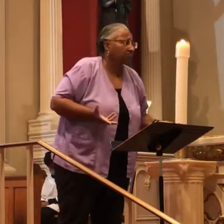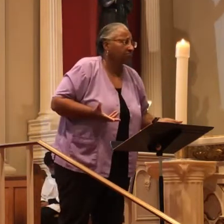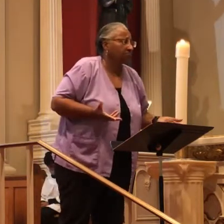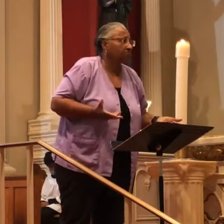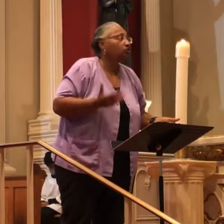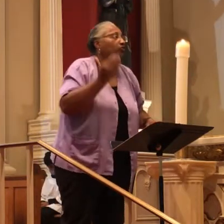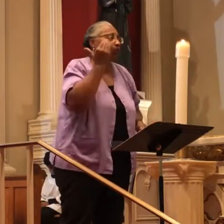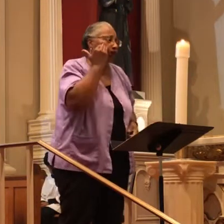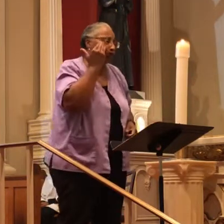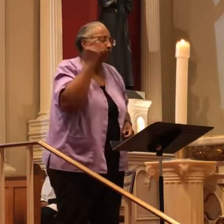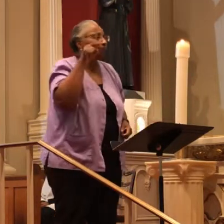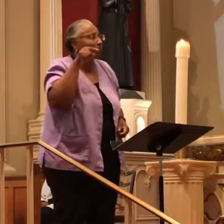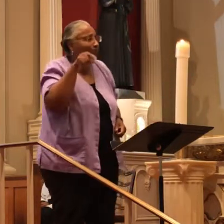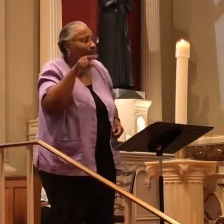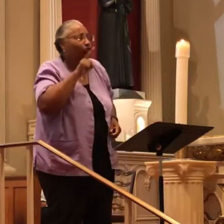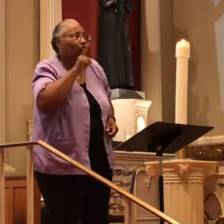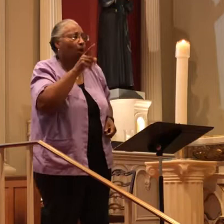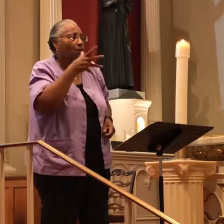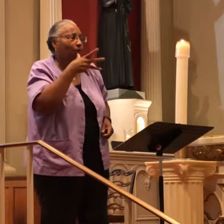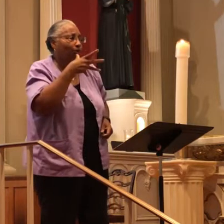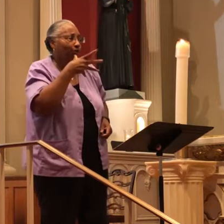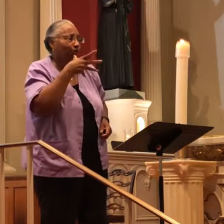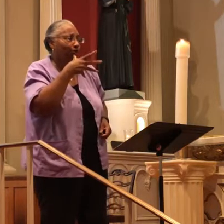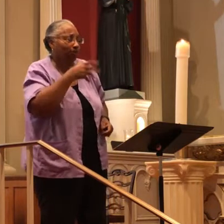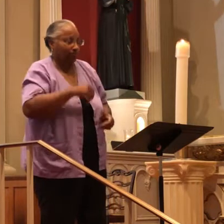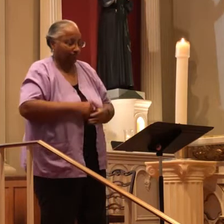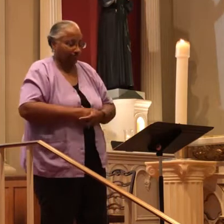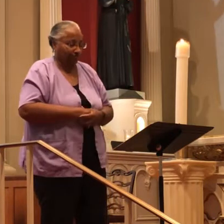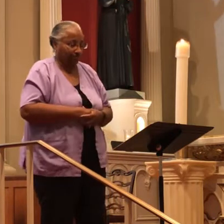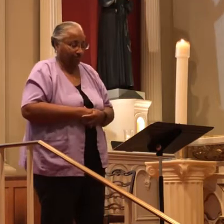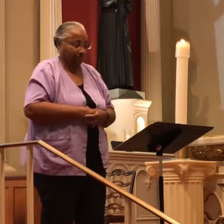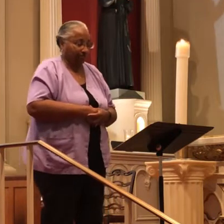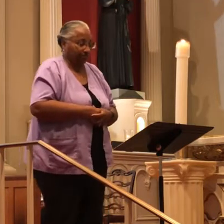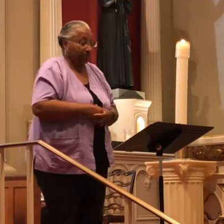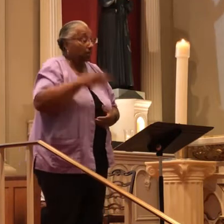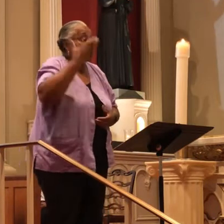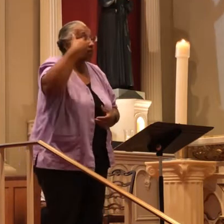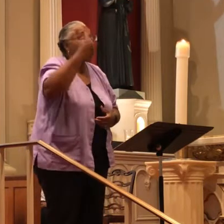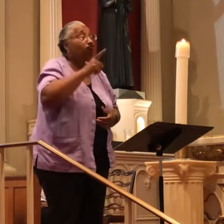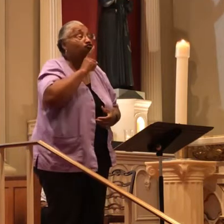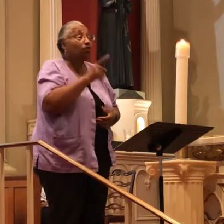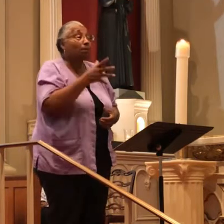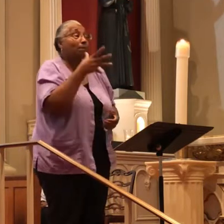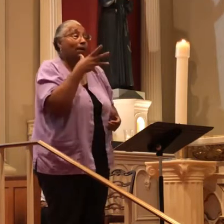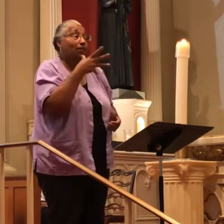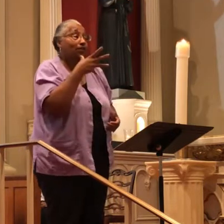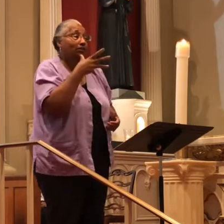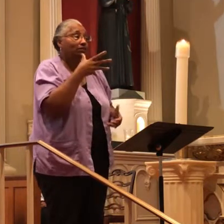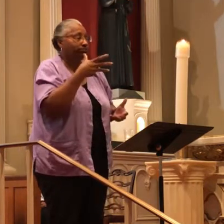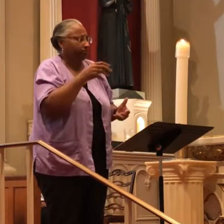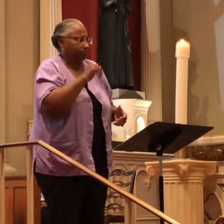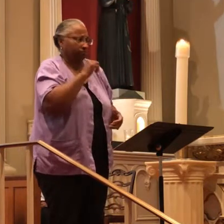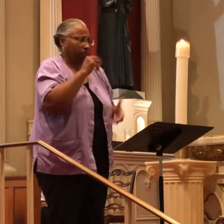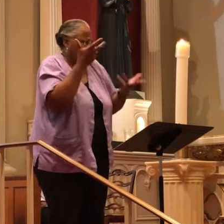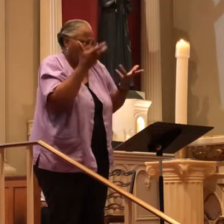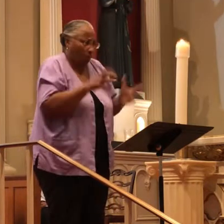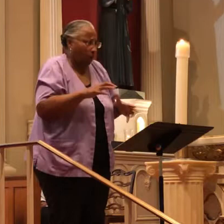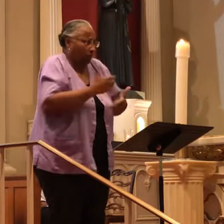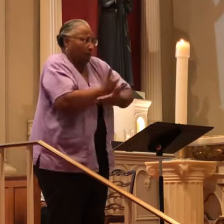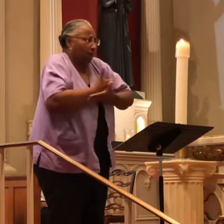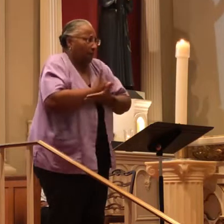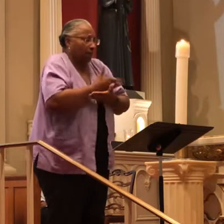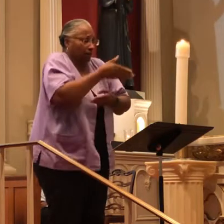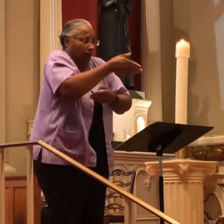course, Solomon knows who the real mother is, because the real mother would not allow that to happen to